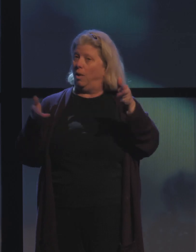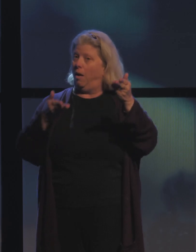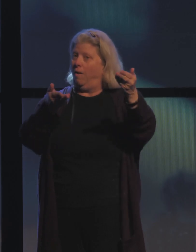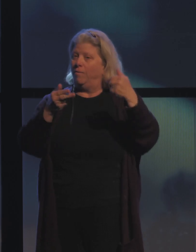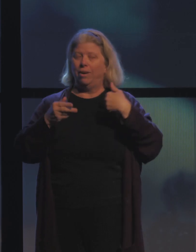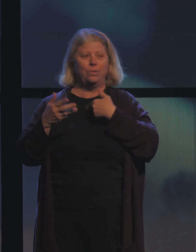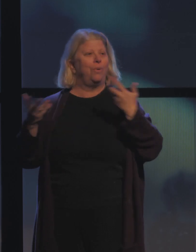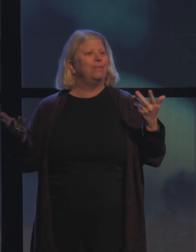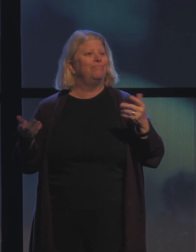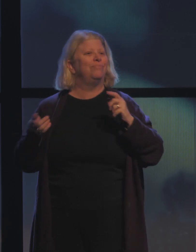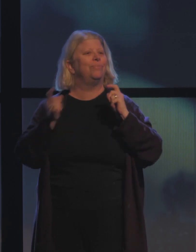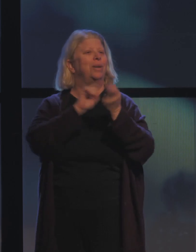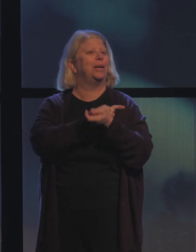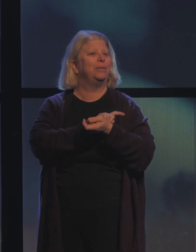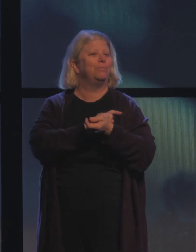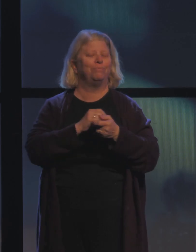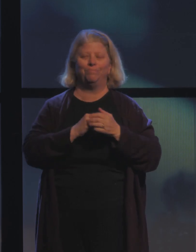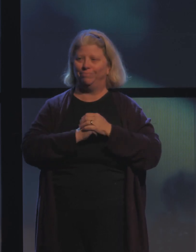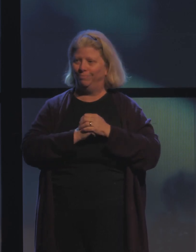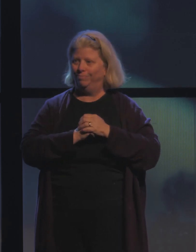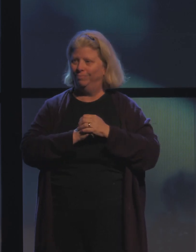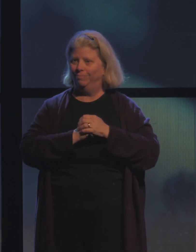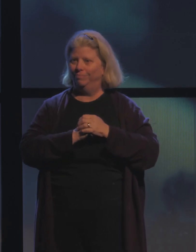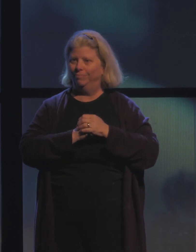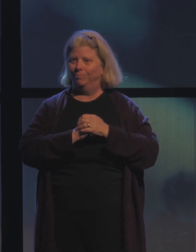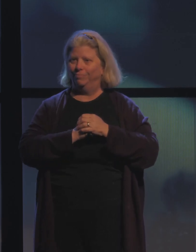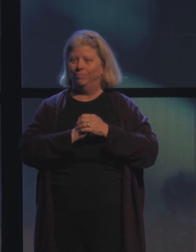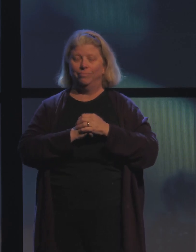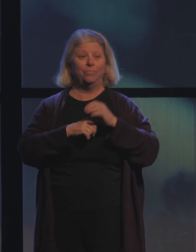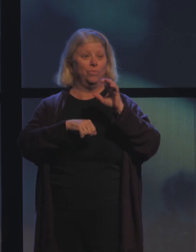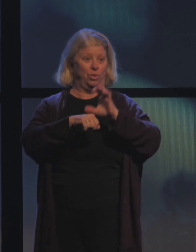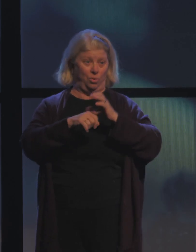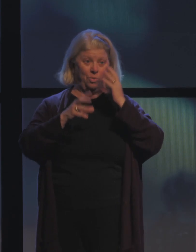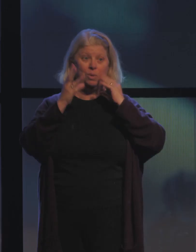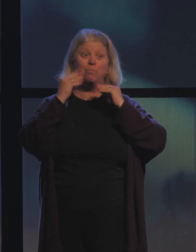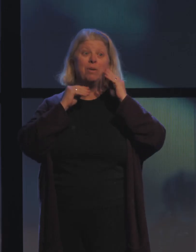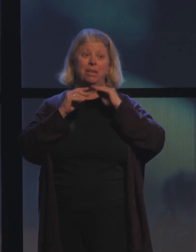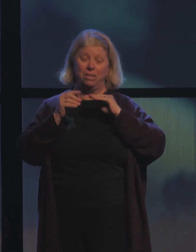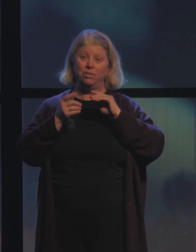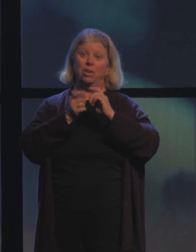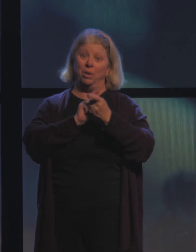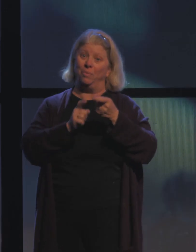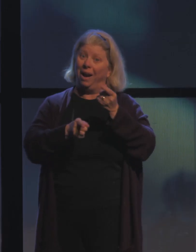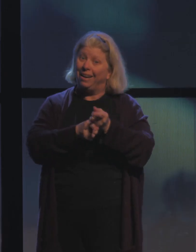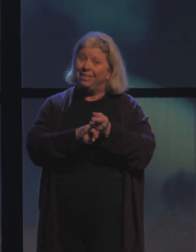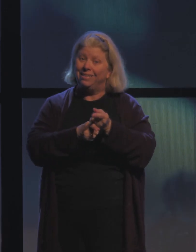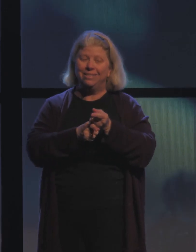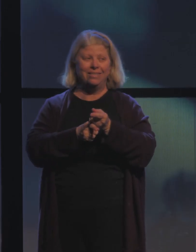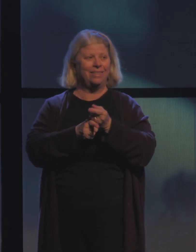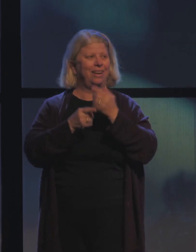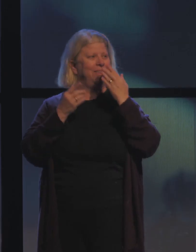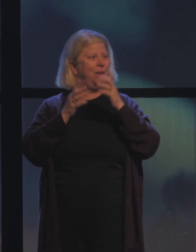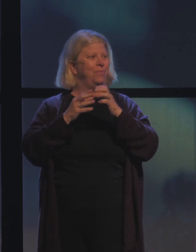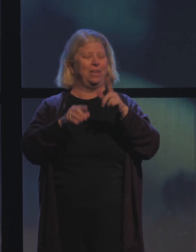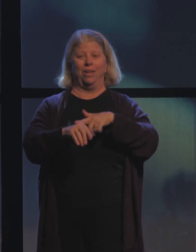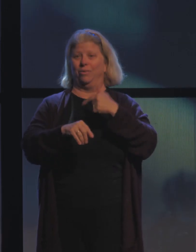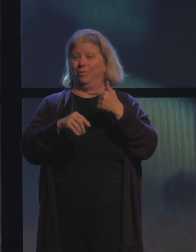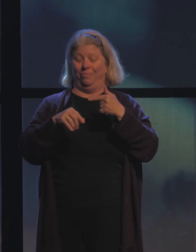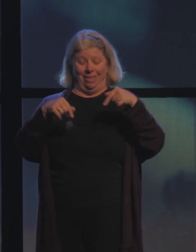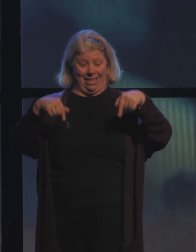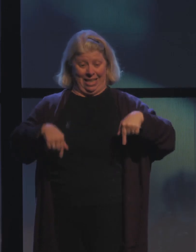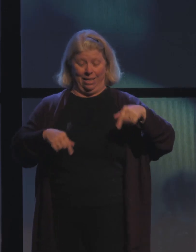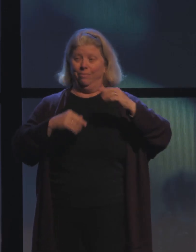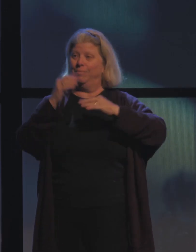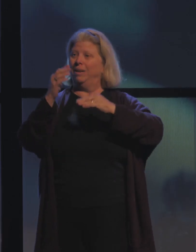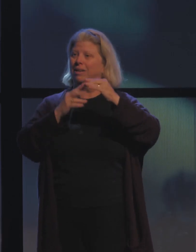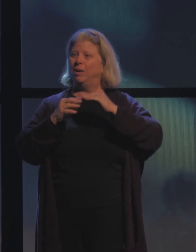is change. And as a church, we're going to experience some of that. I don't know how much longer we're going to be in this